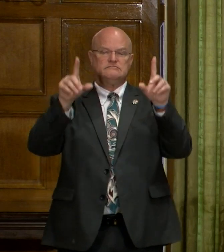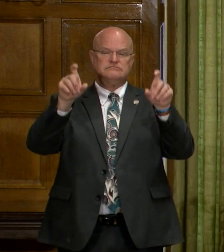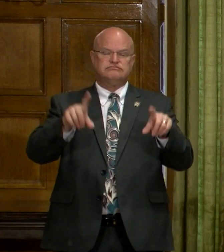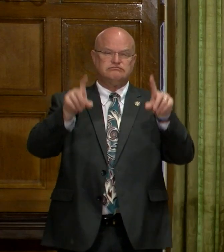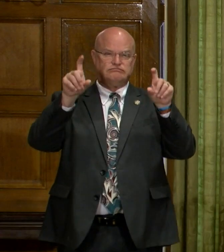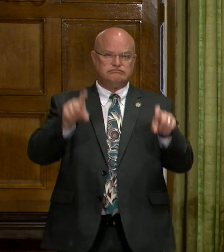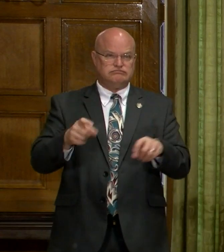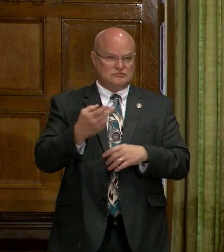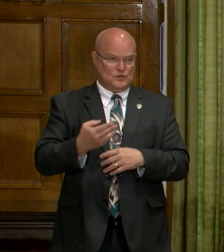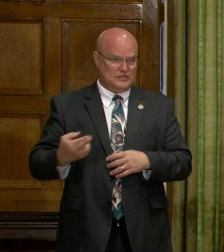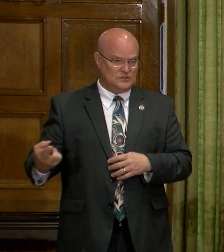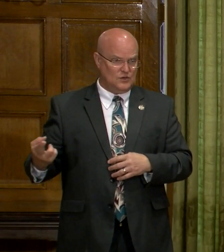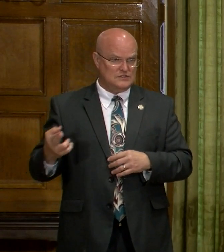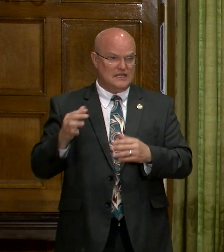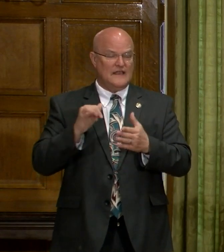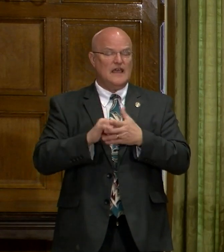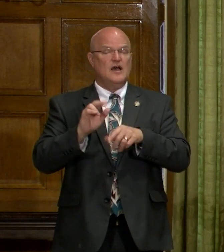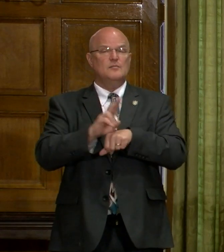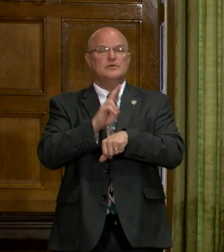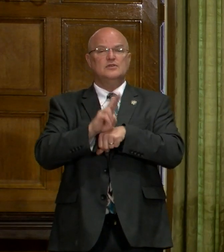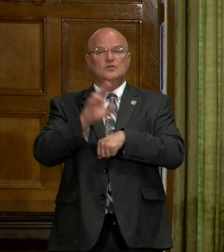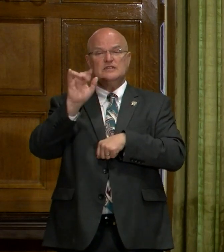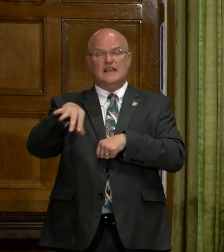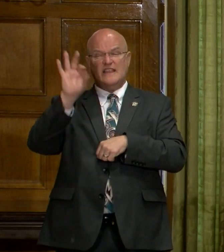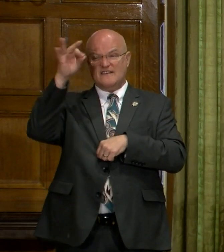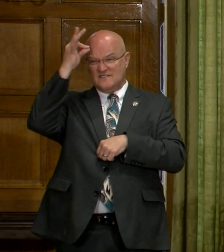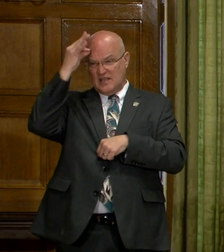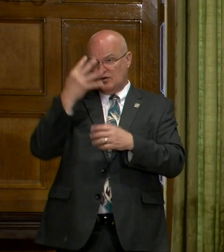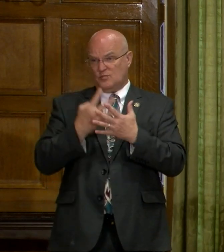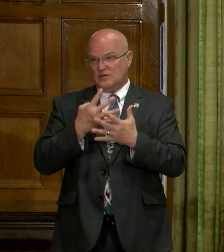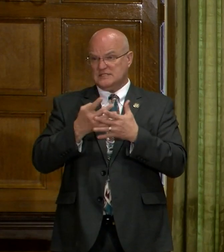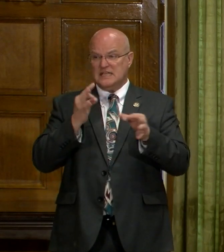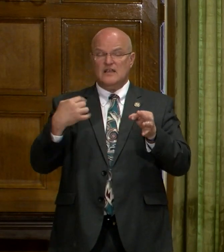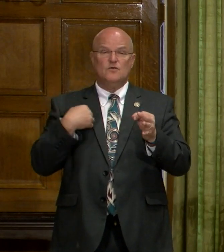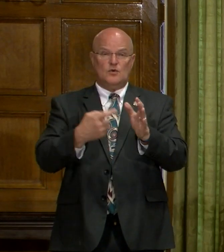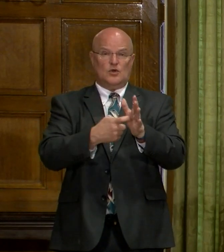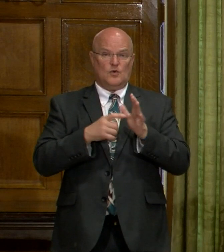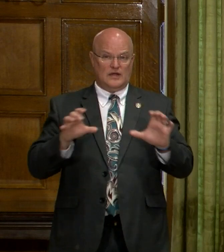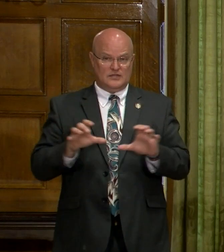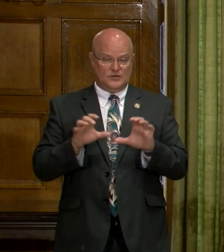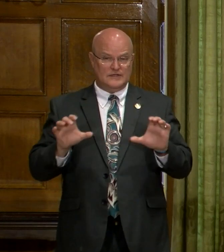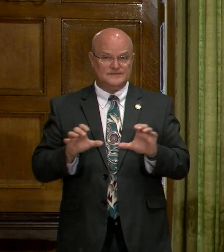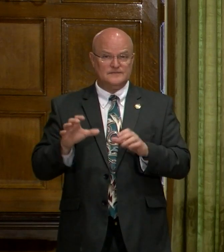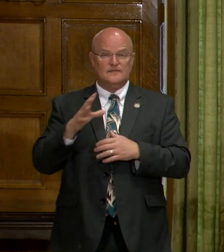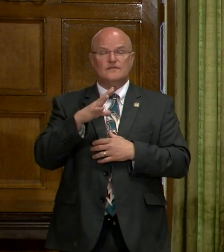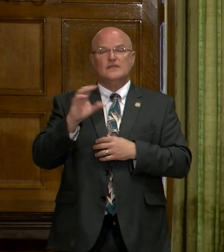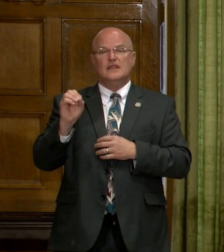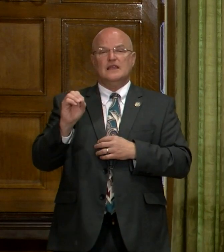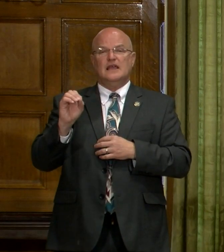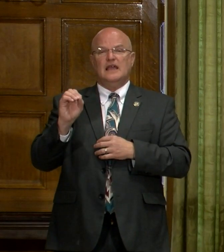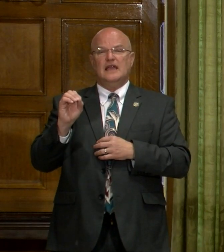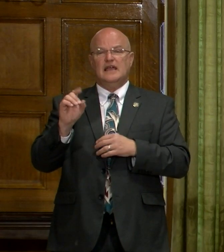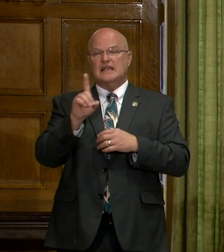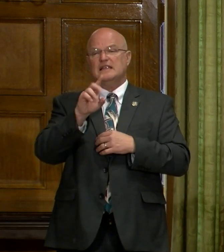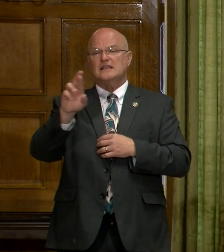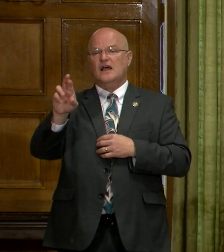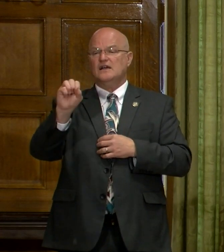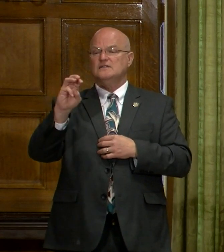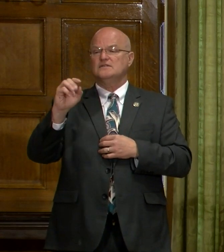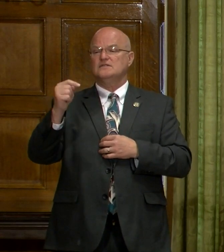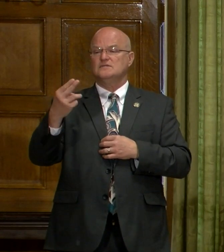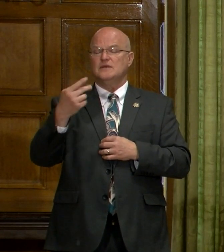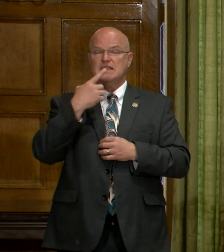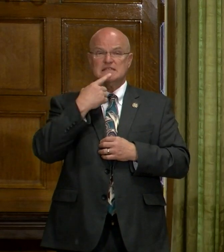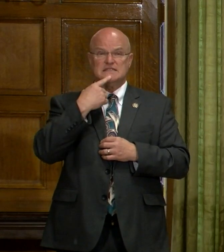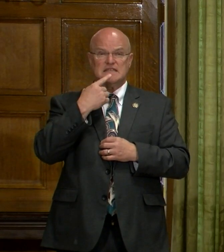testing resources that will be used in that federal facility if we're required to do it. And as Dr. Smith